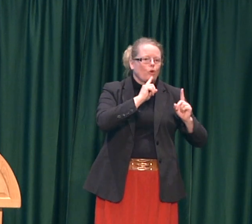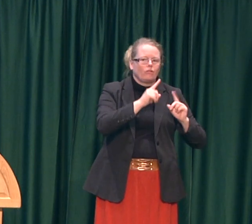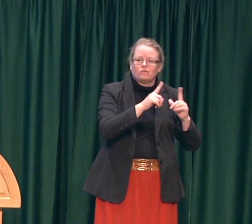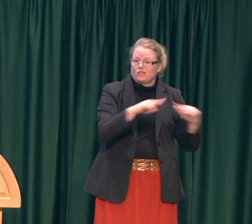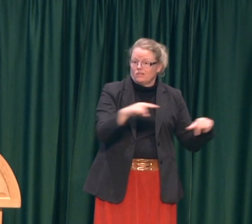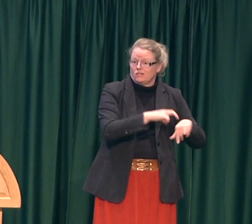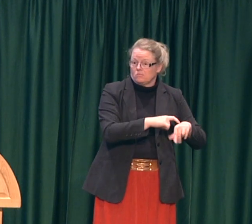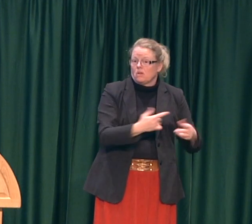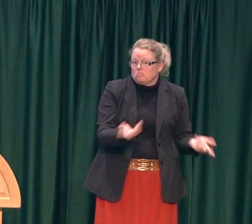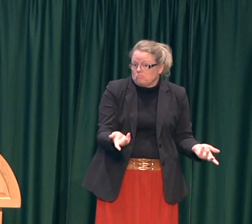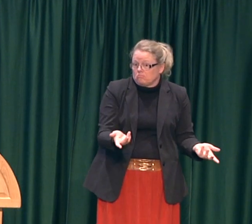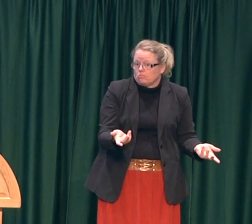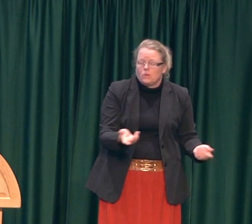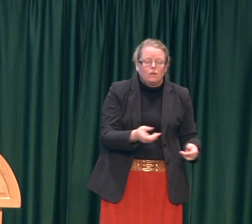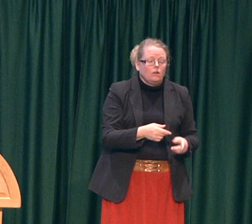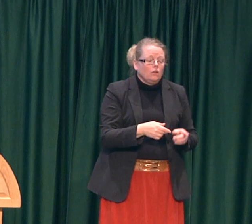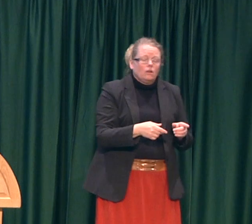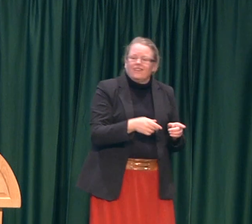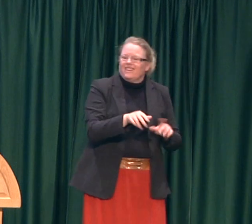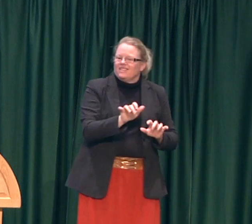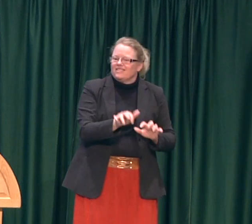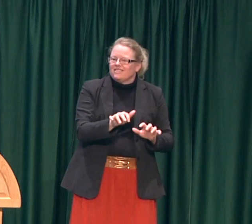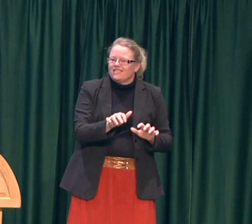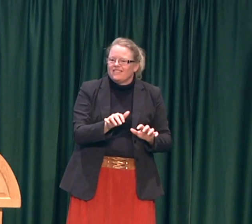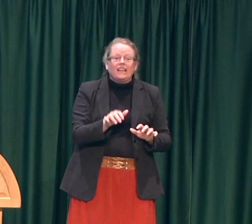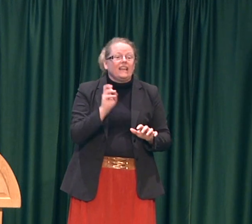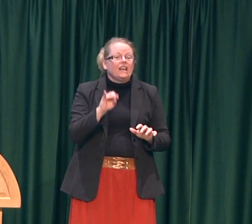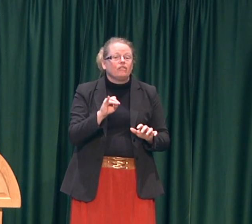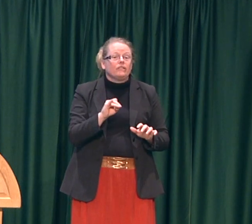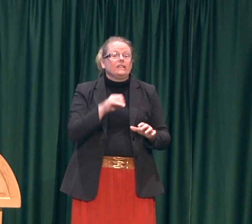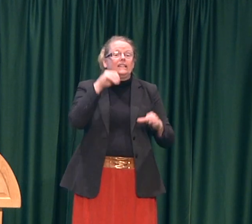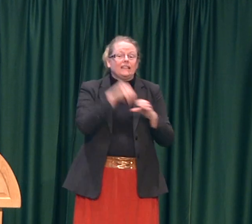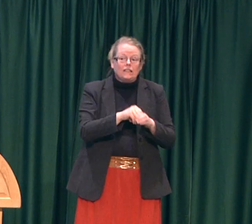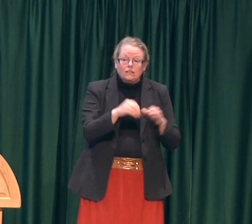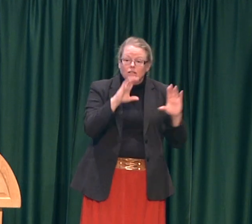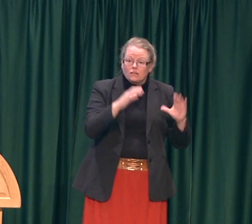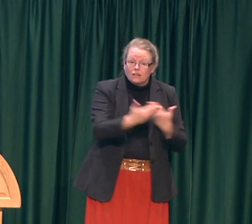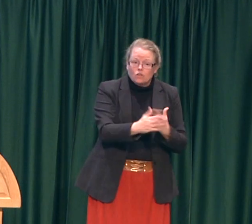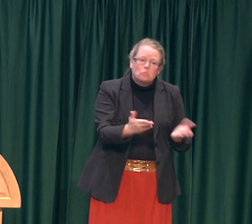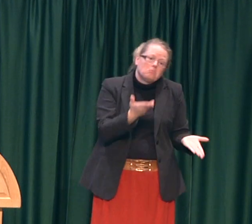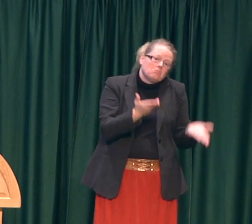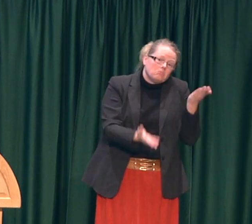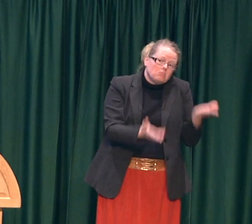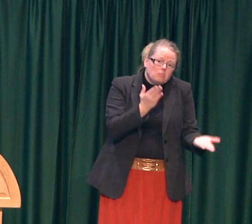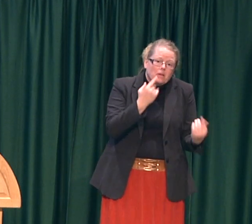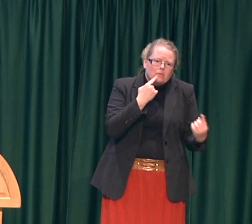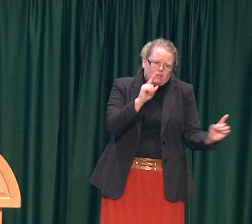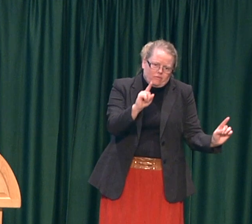where there are people who are having multiple conversations at the same time, captioning, if the